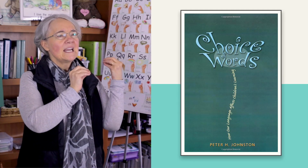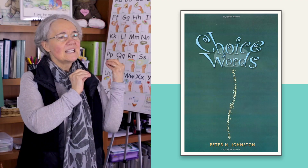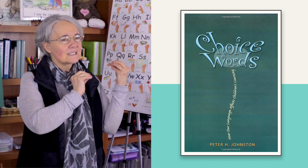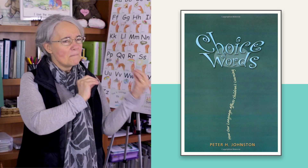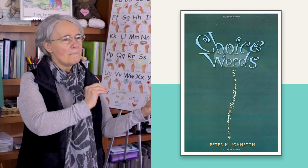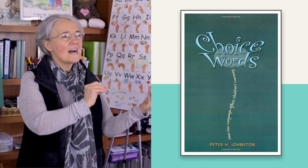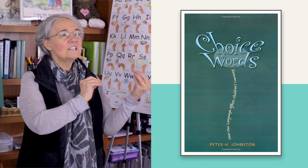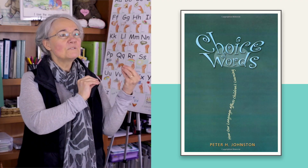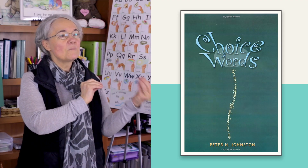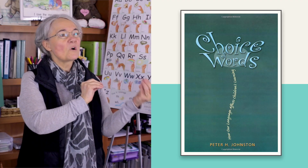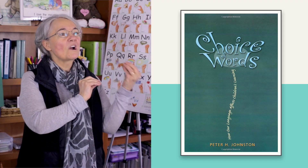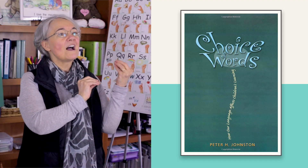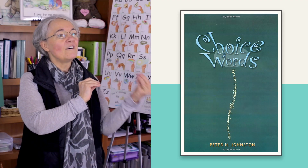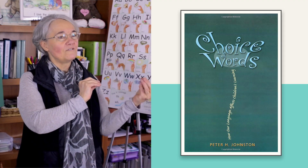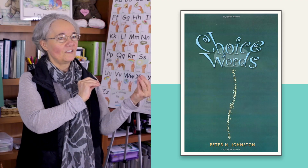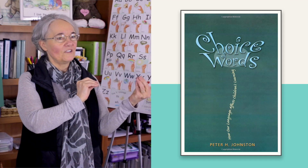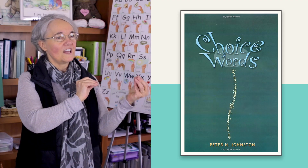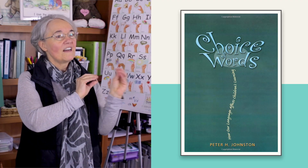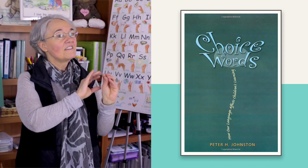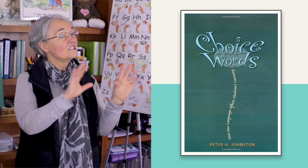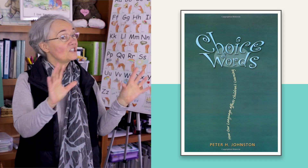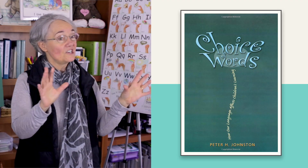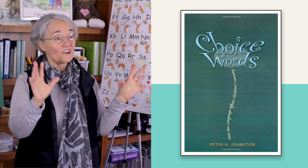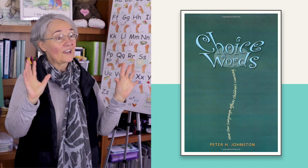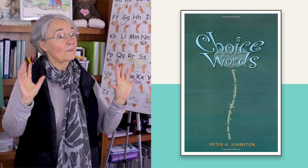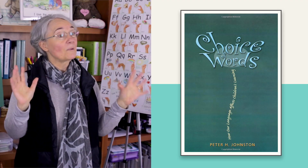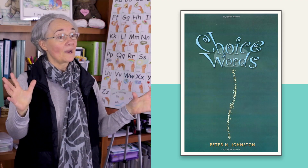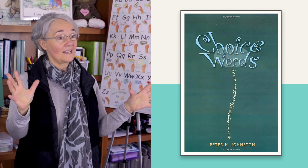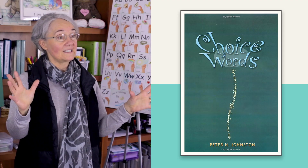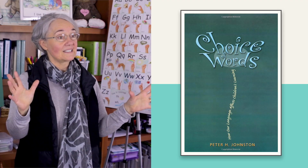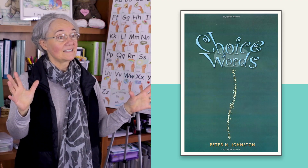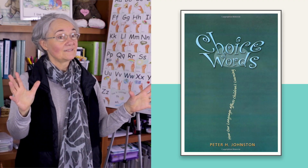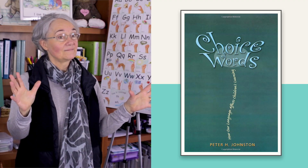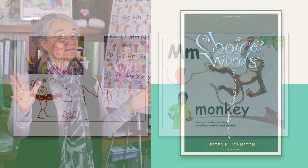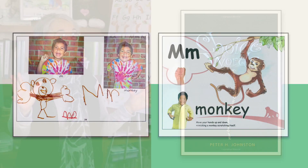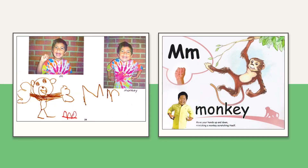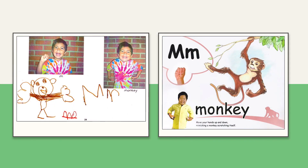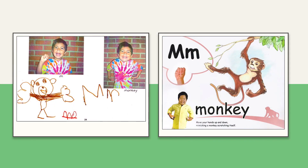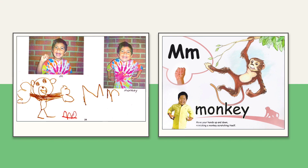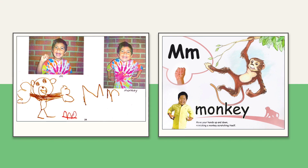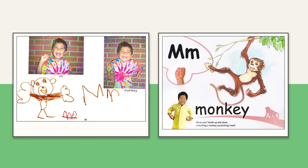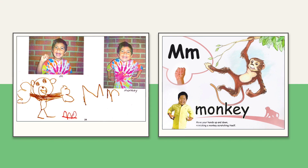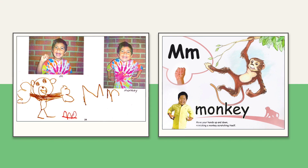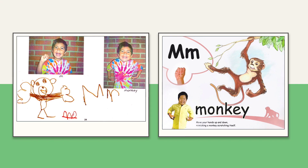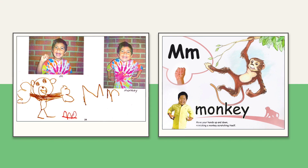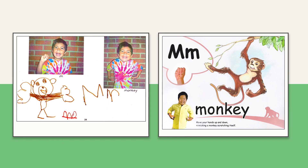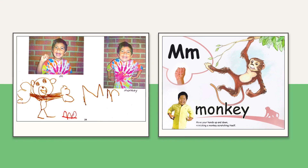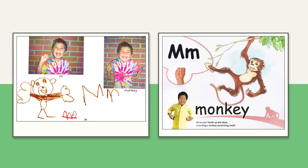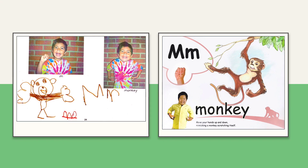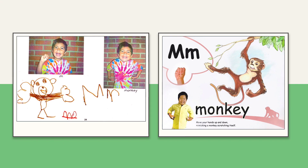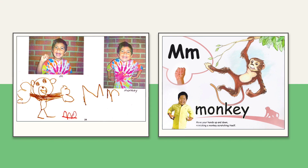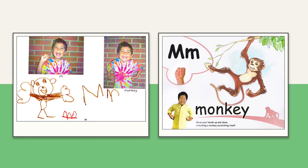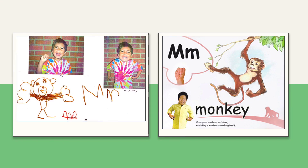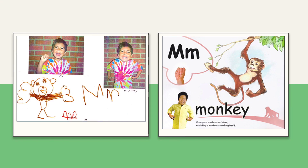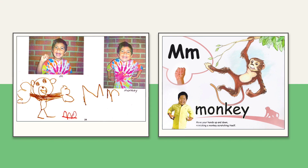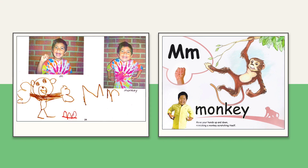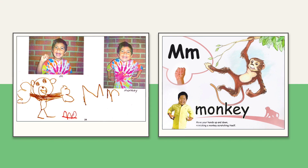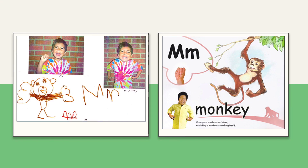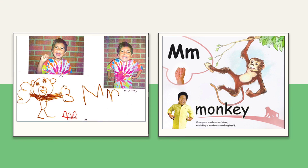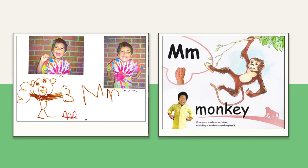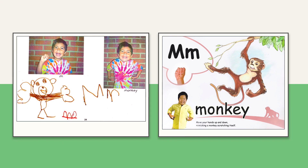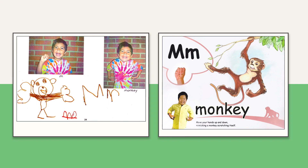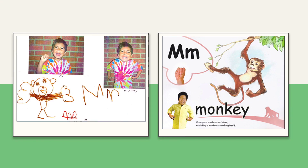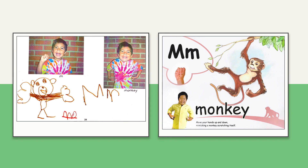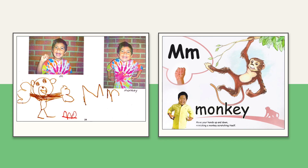encouragement is much more helpful than generic praise. How does this approach work with